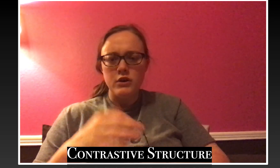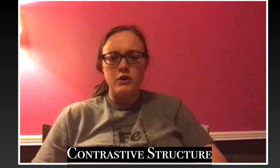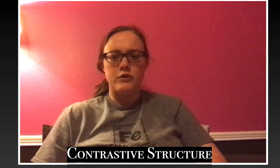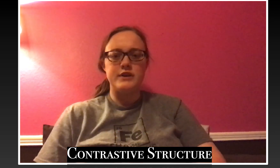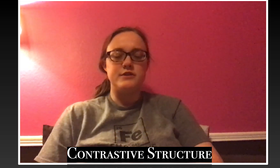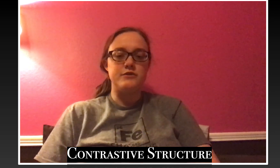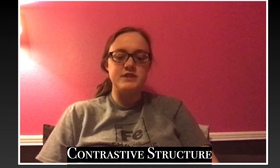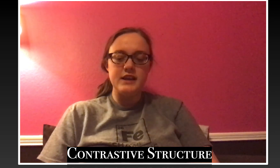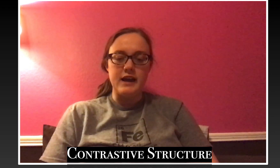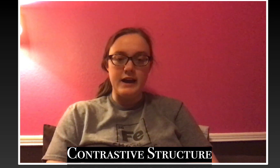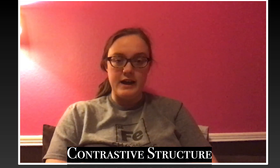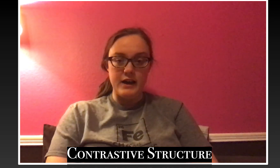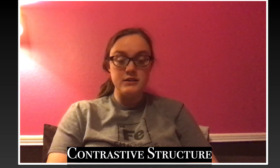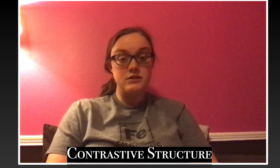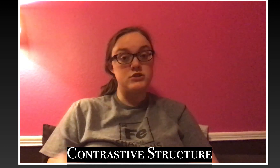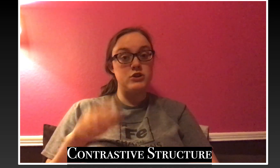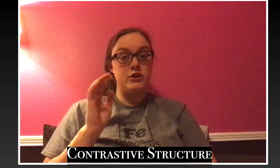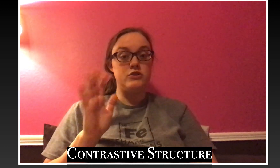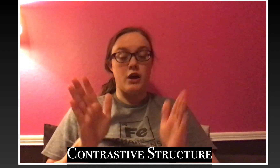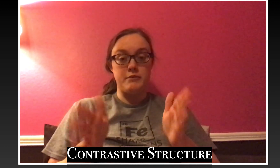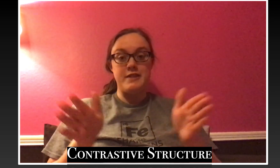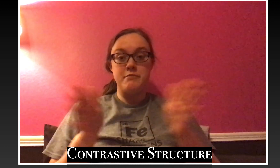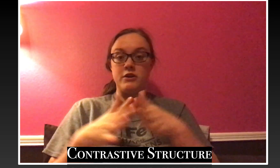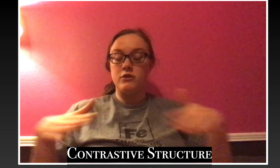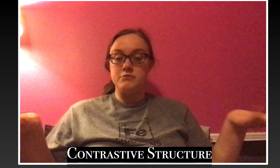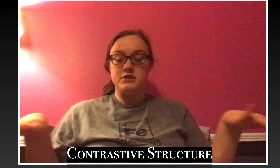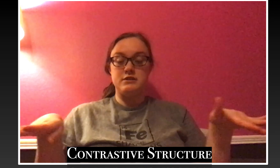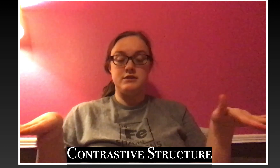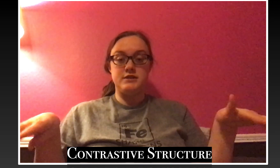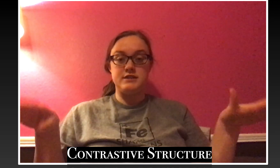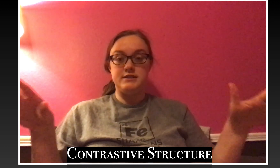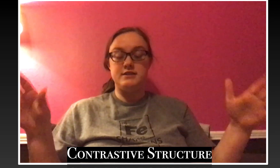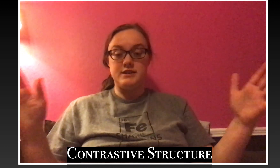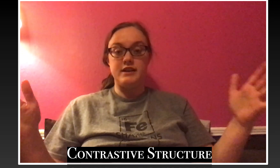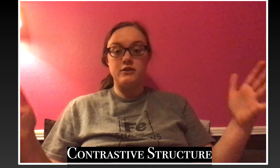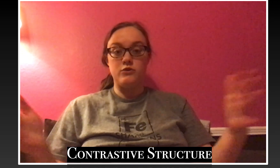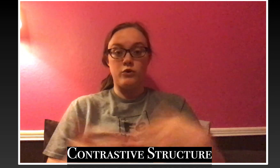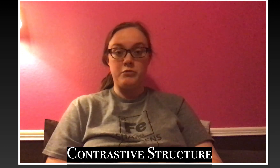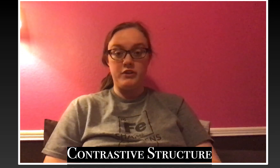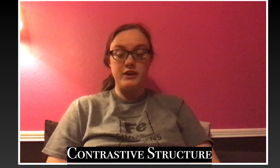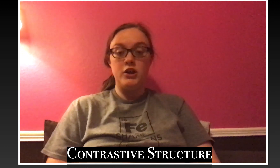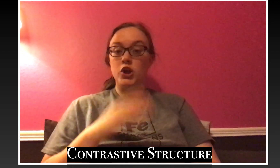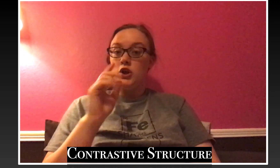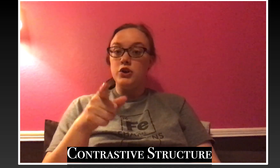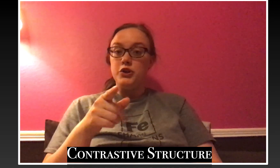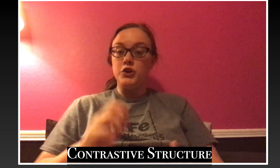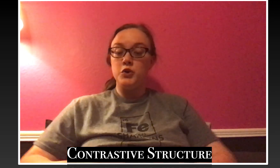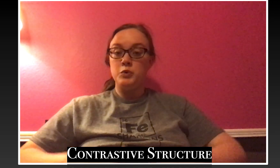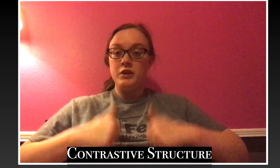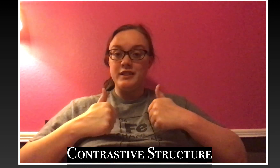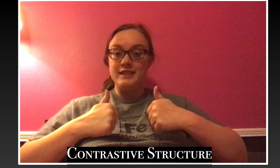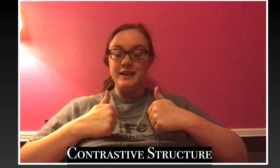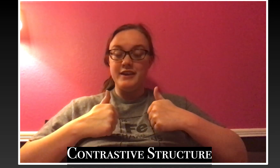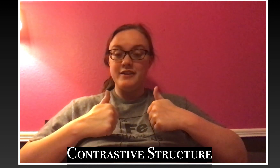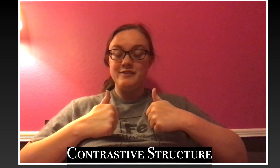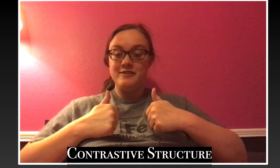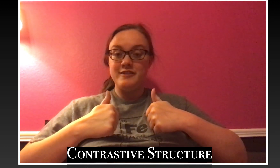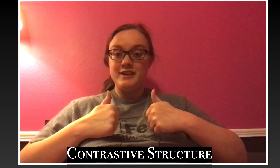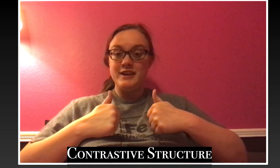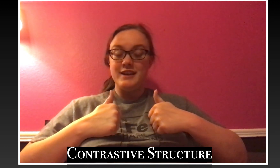Okay, so you see I asked, I'm in the middle, I'm just sitting normally. You live, and